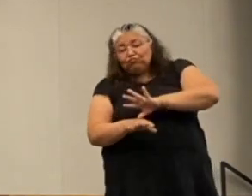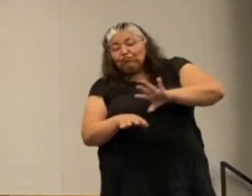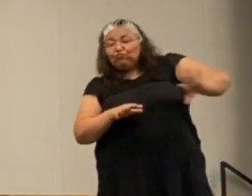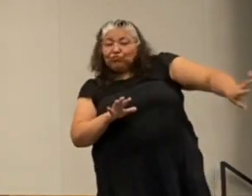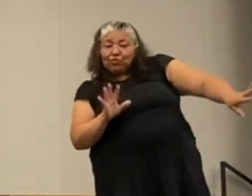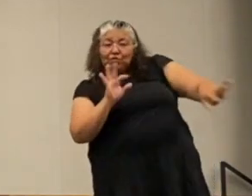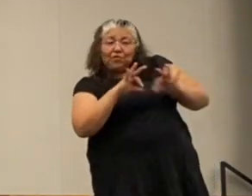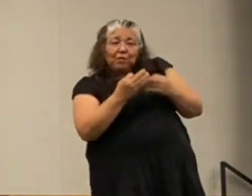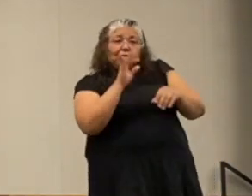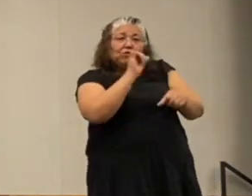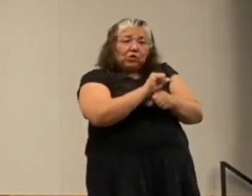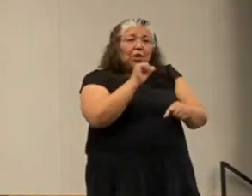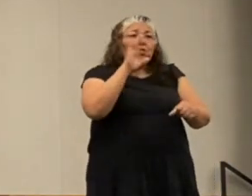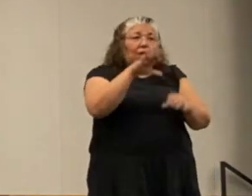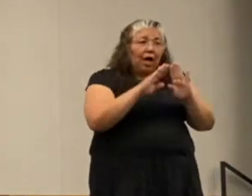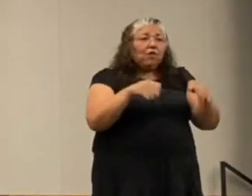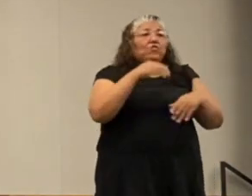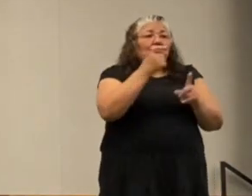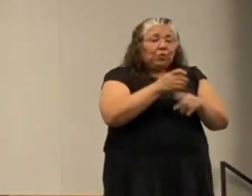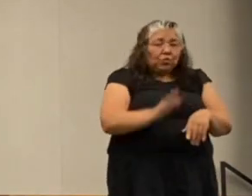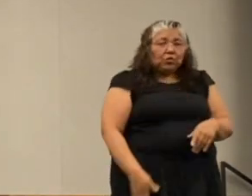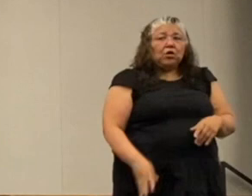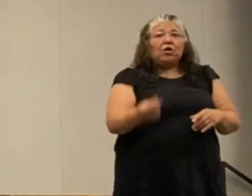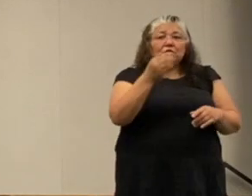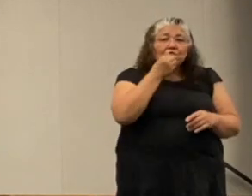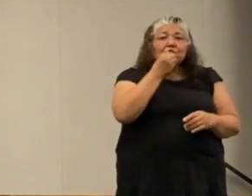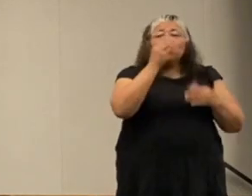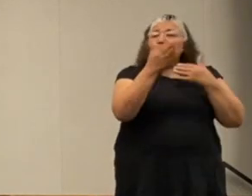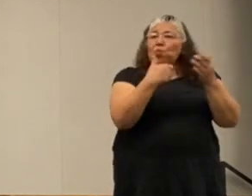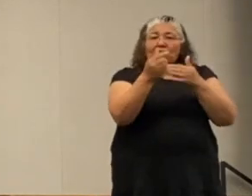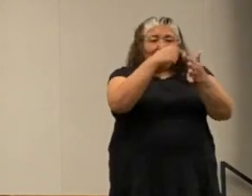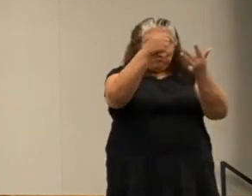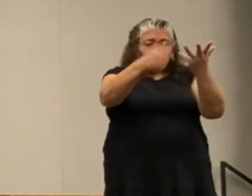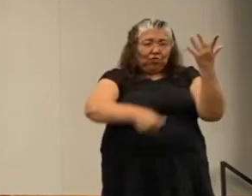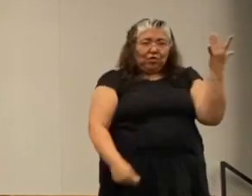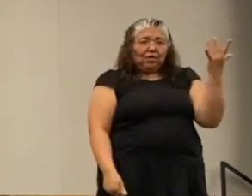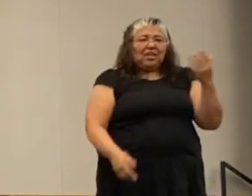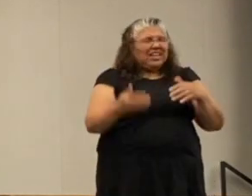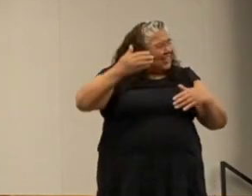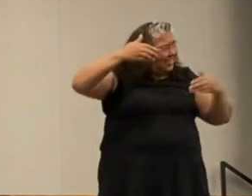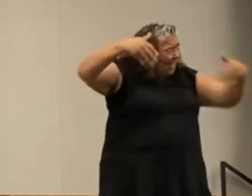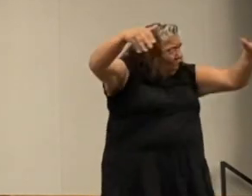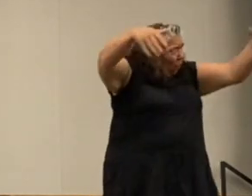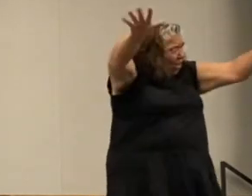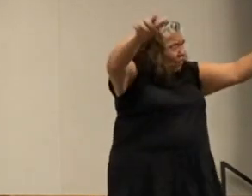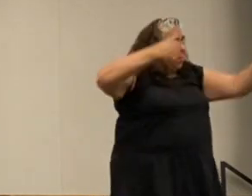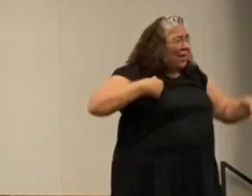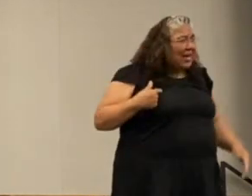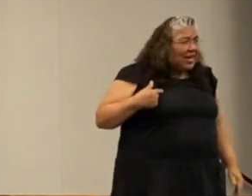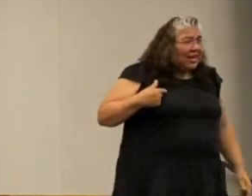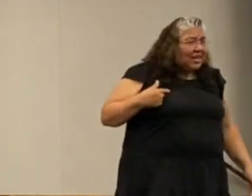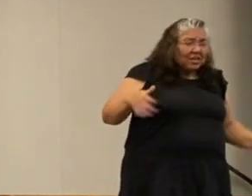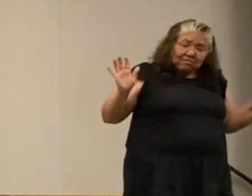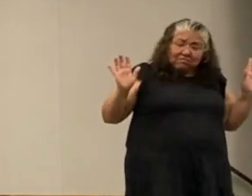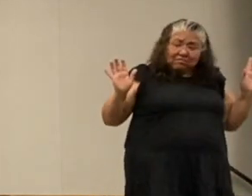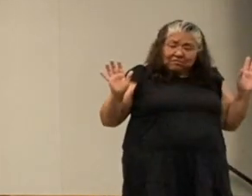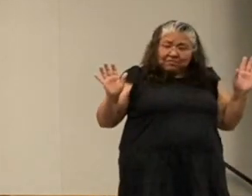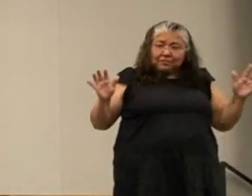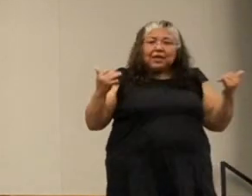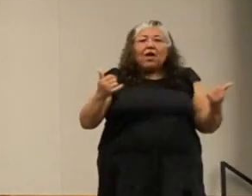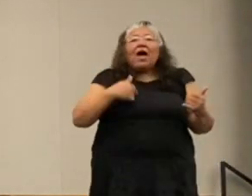from your family, from your job, from your house, from your dog, from your food, whatever. Get away from me, Satan, right? And